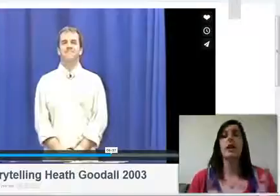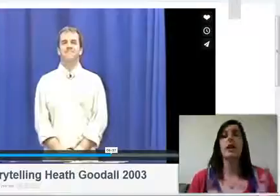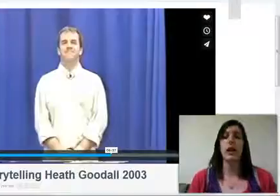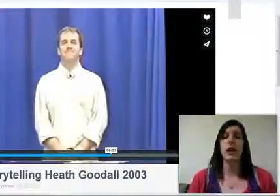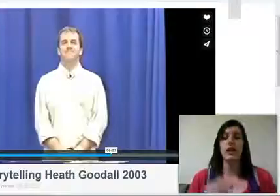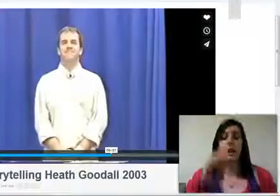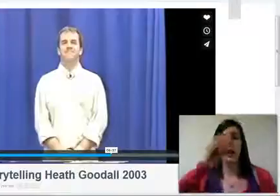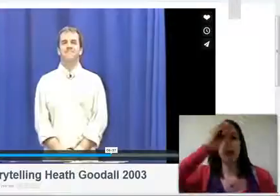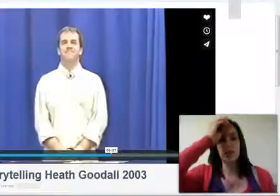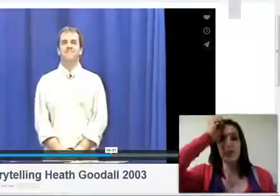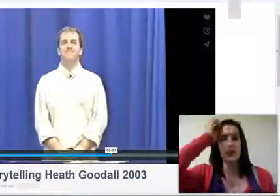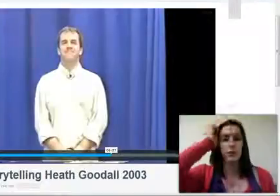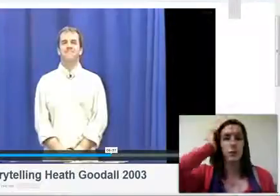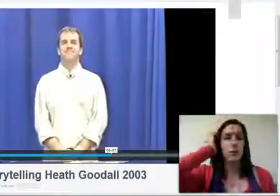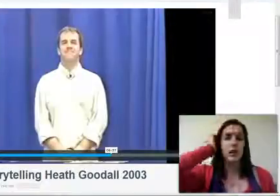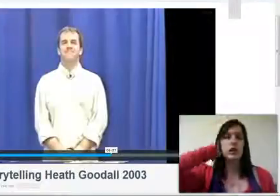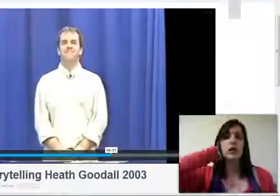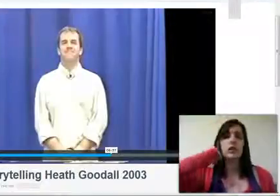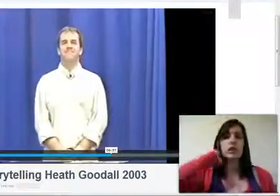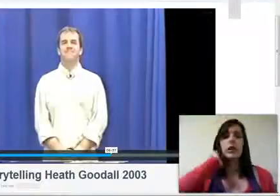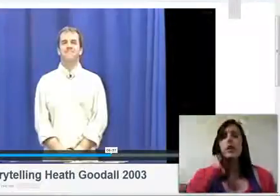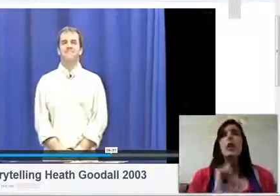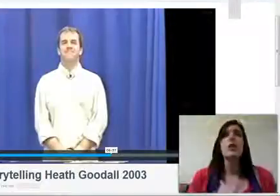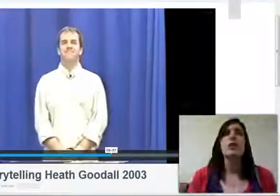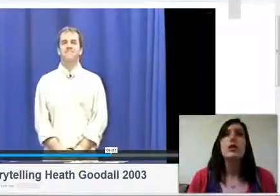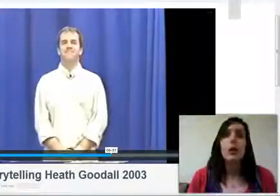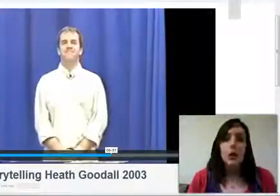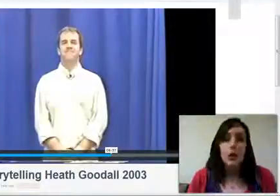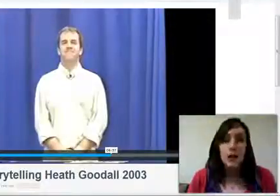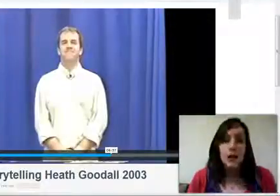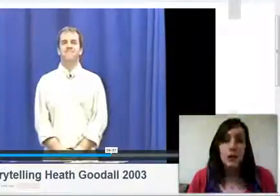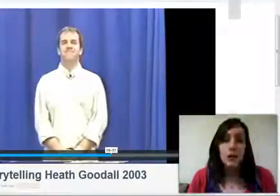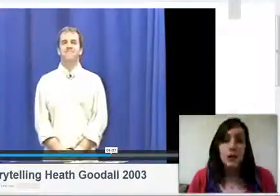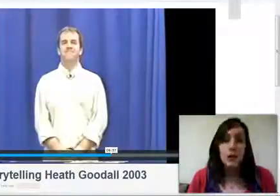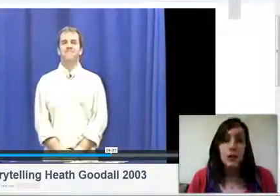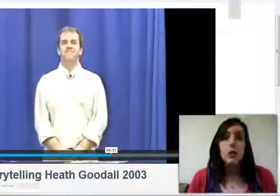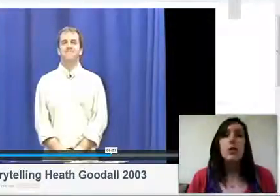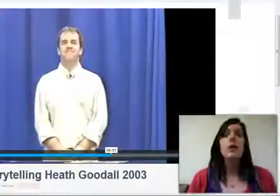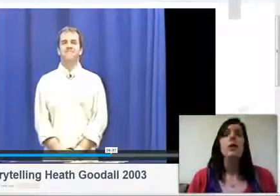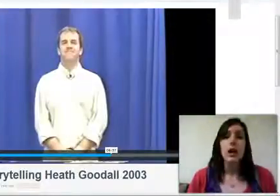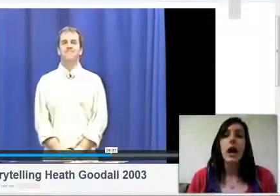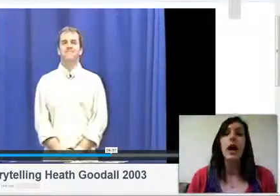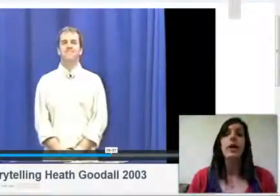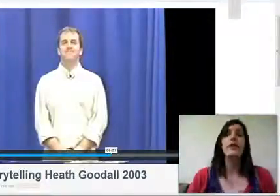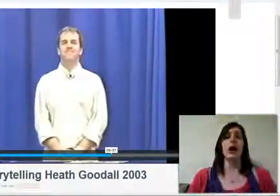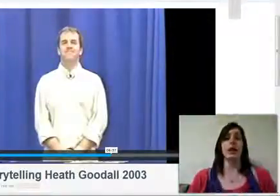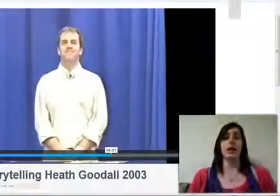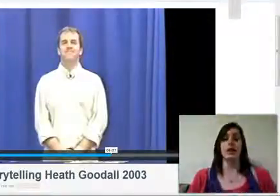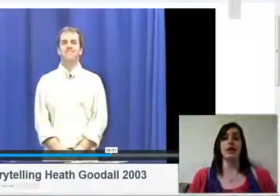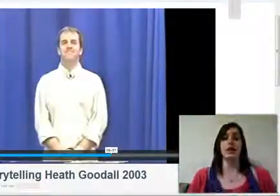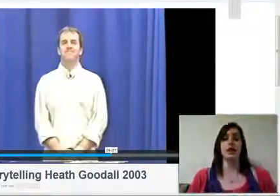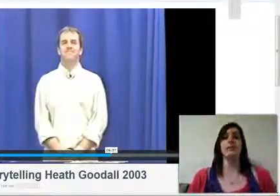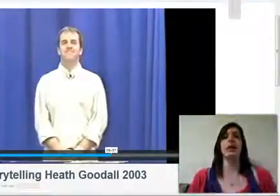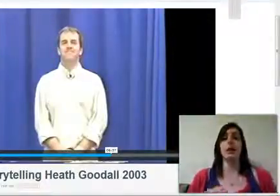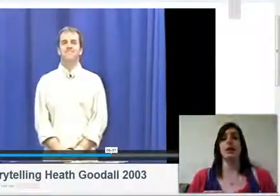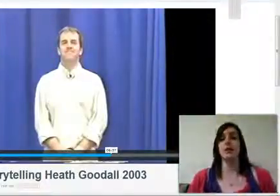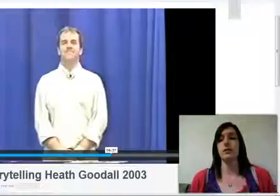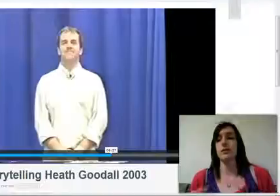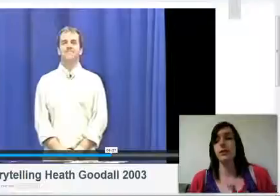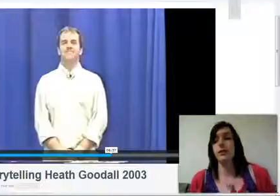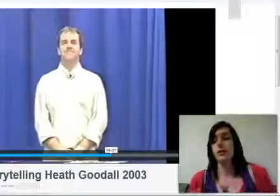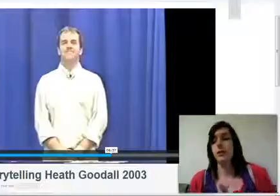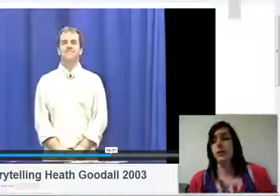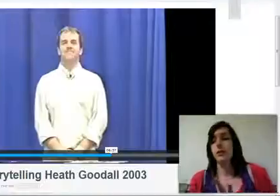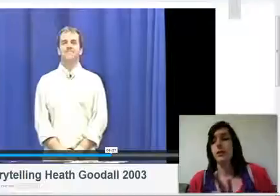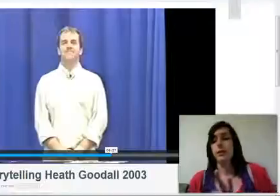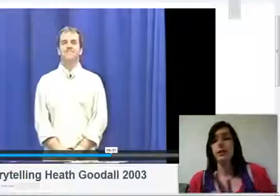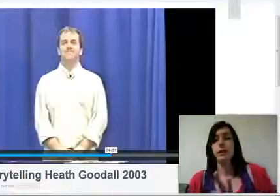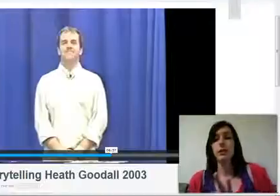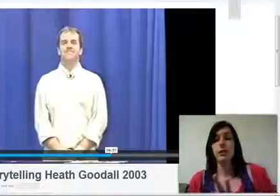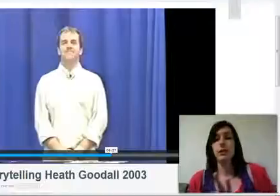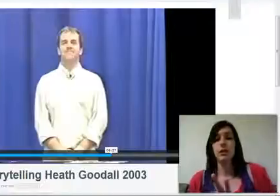He does a lot of head nodding too for back channeling. So he'll lean forward, head nod, and then lean back and